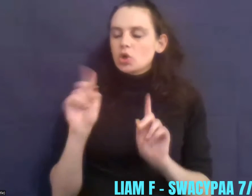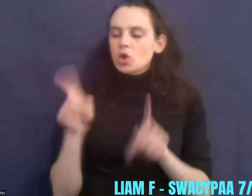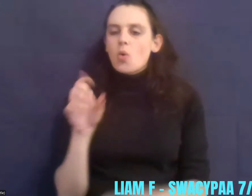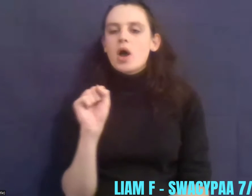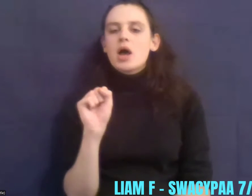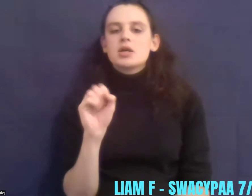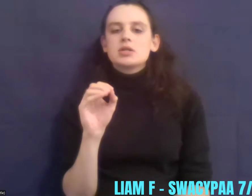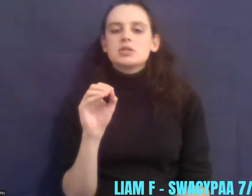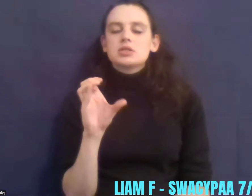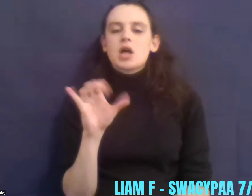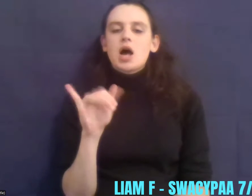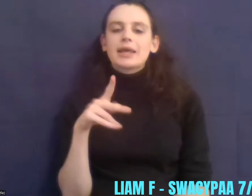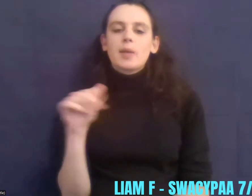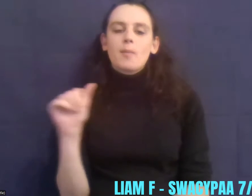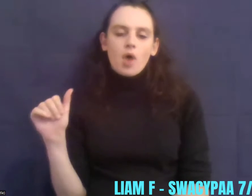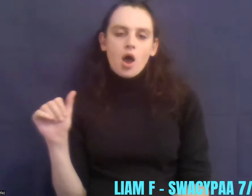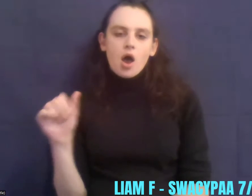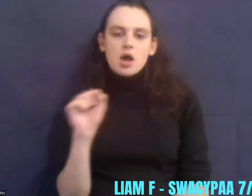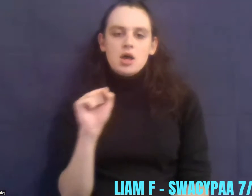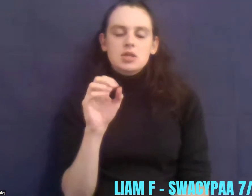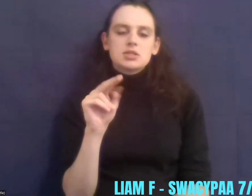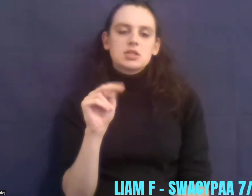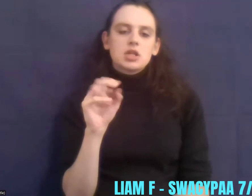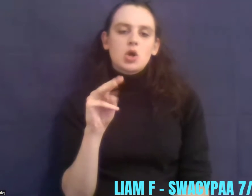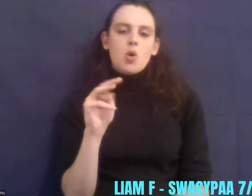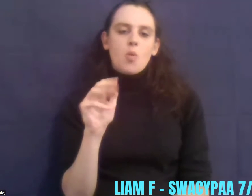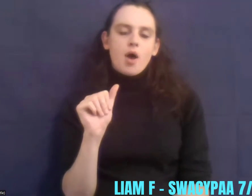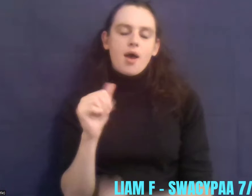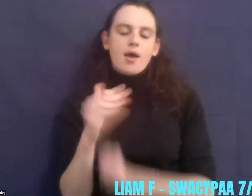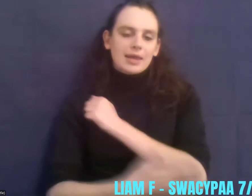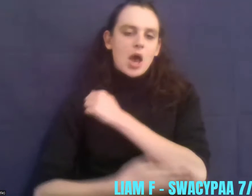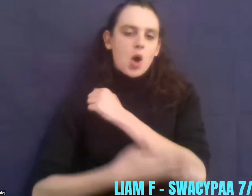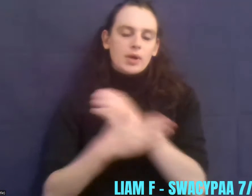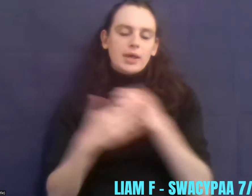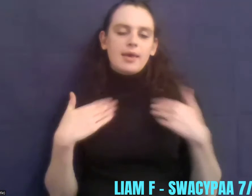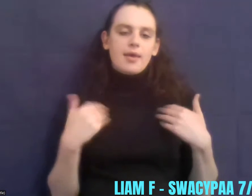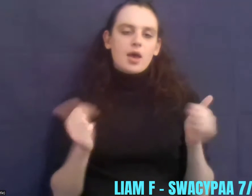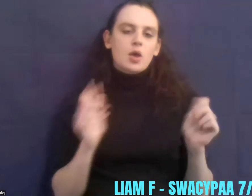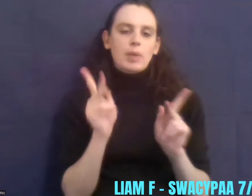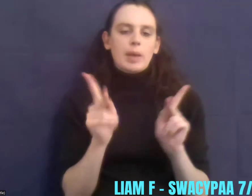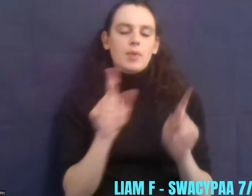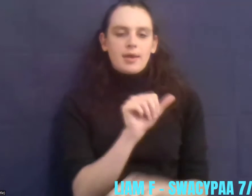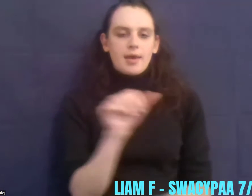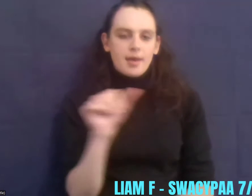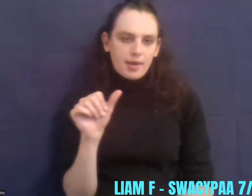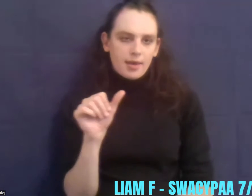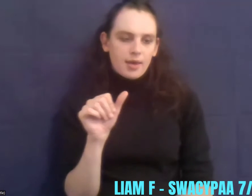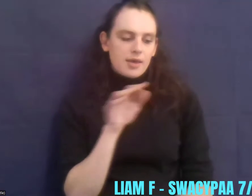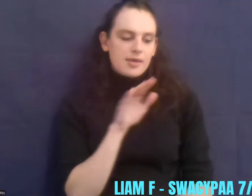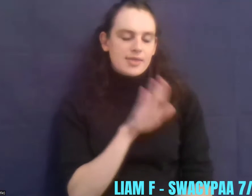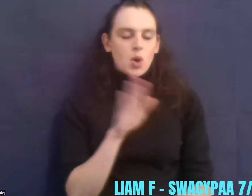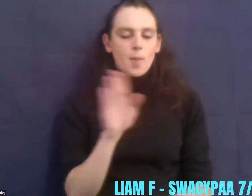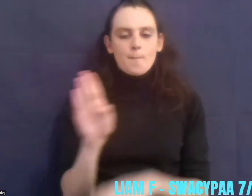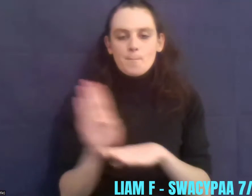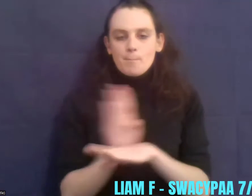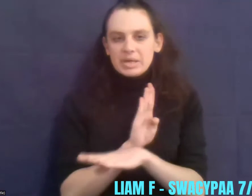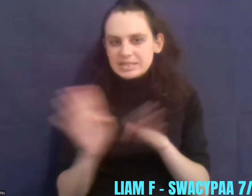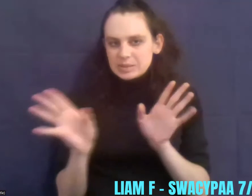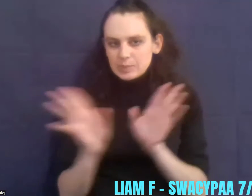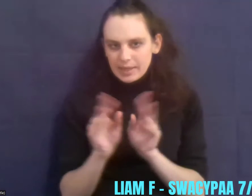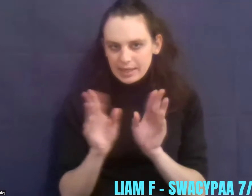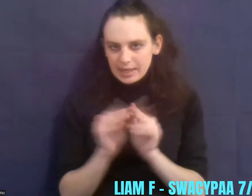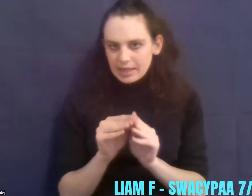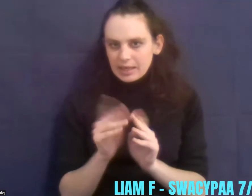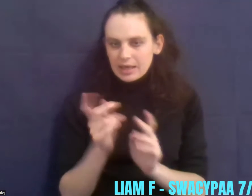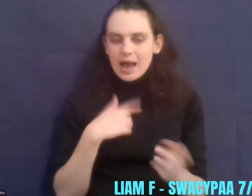Sonoma County's Young People in AA, on their business meeting, which is actually where I met Dwight that